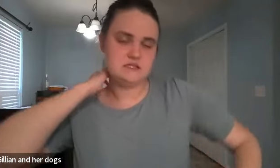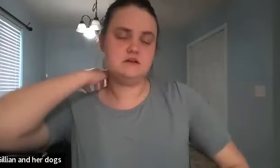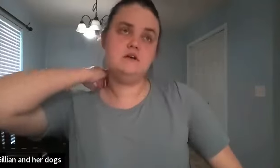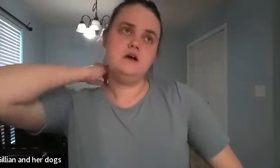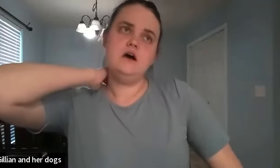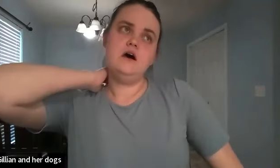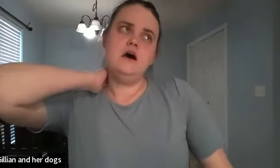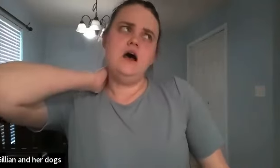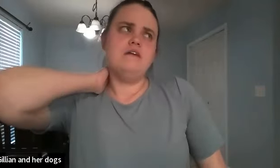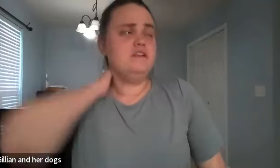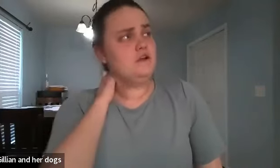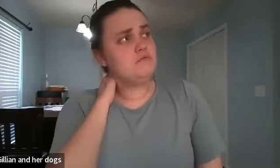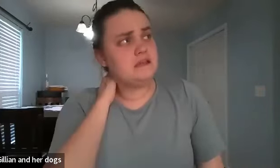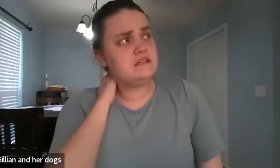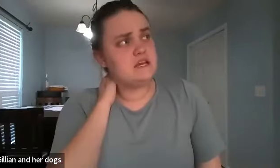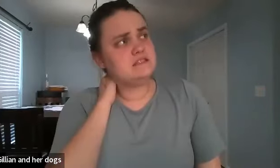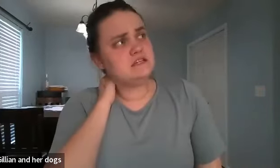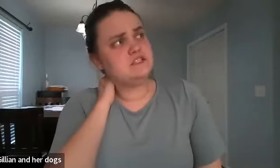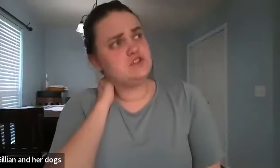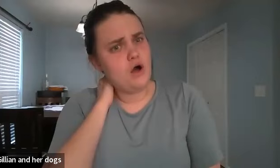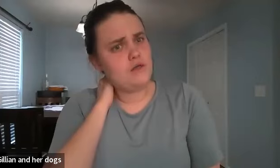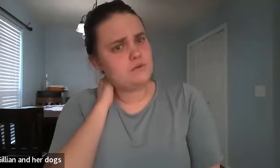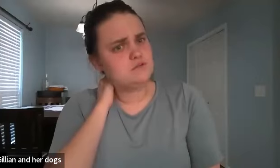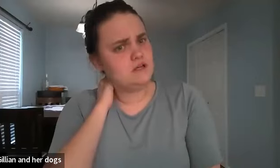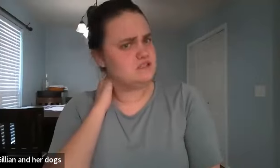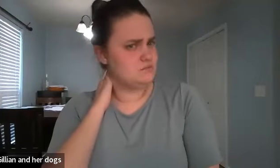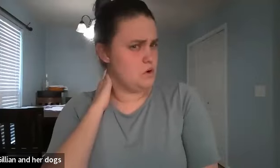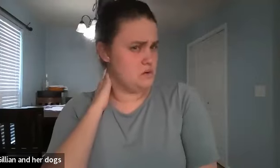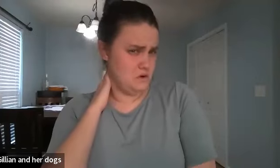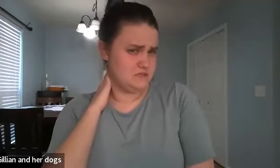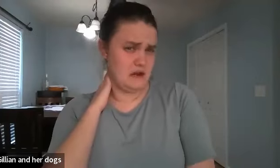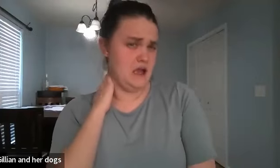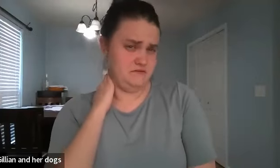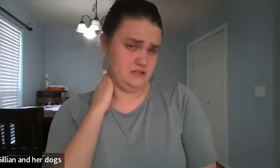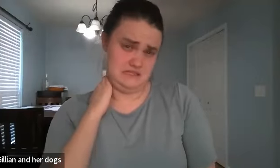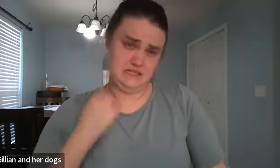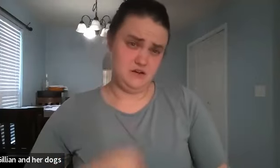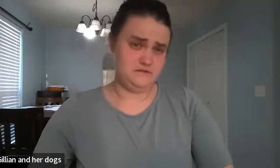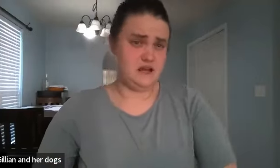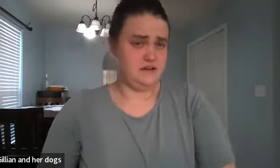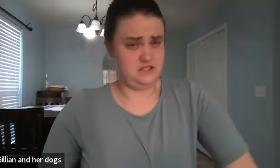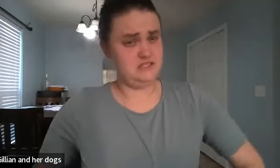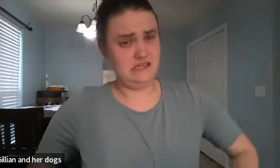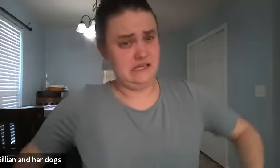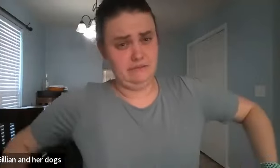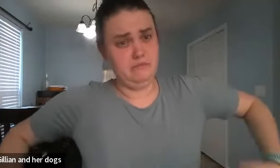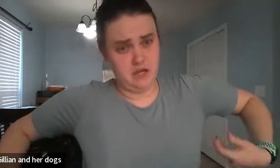still. I feel like orangutans, I saw there was one once, but I have not seen it often. I've just seen